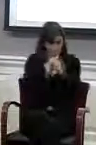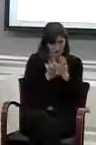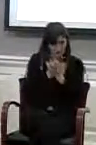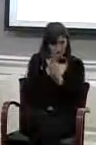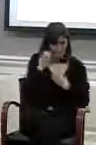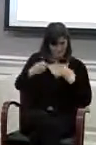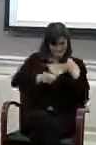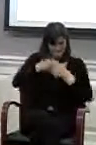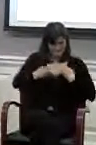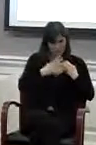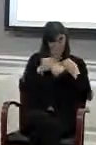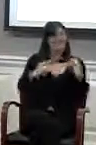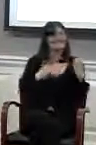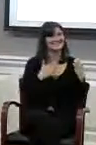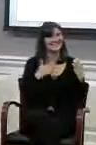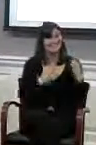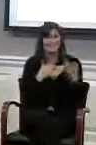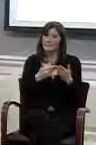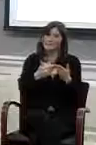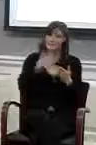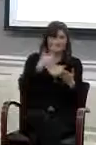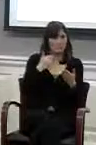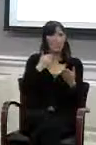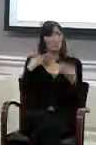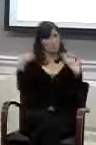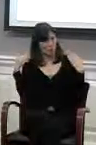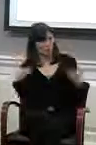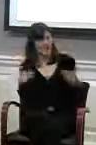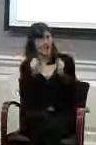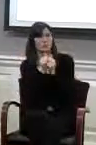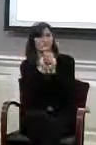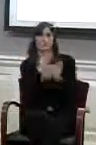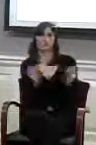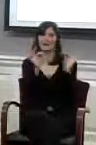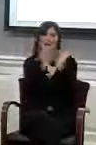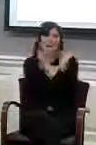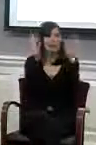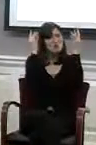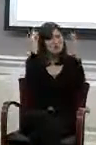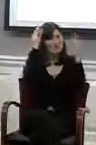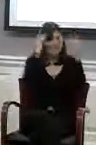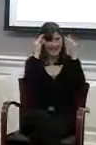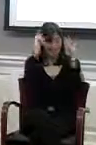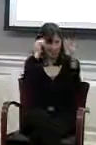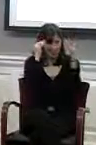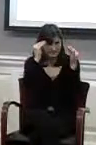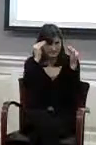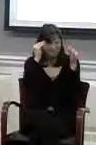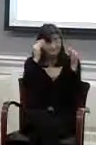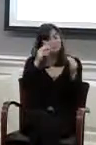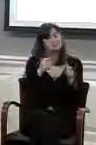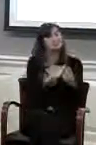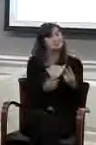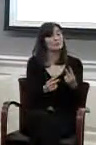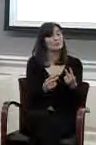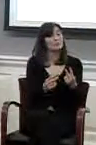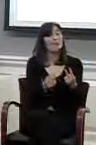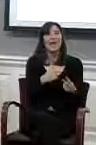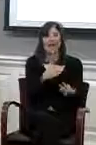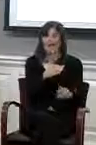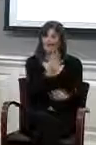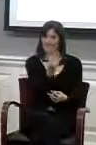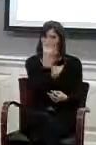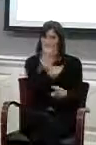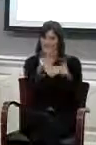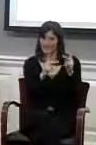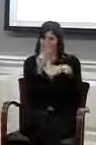feelings before actually engaging in critical reflection. Not coincidentally, two of the four founders of the group Women for Women's